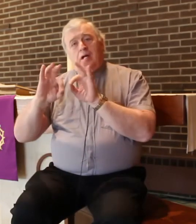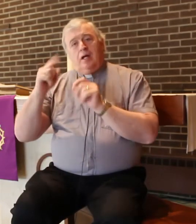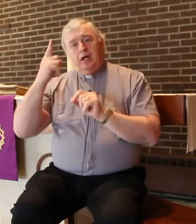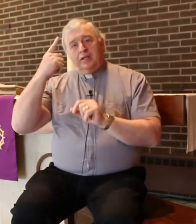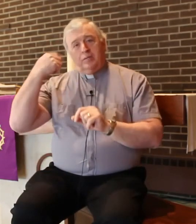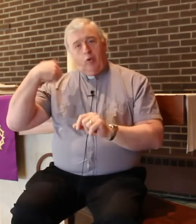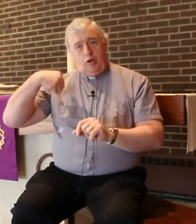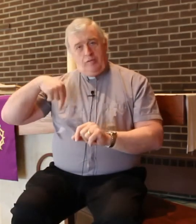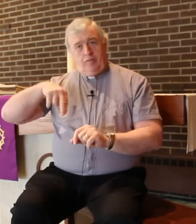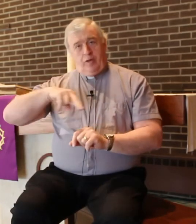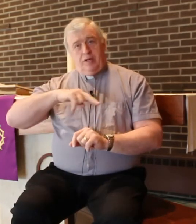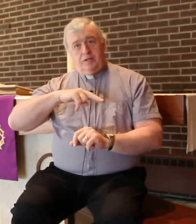It's important for us.